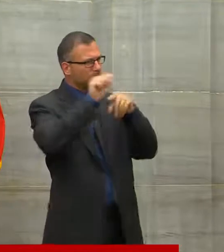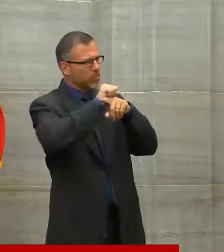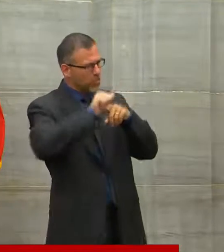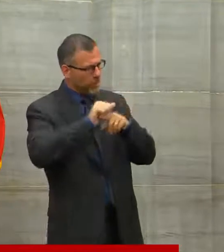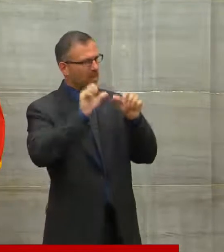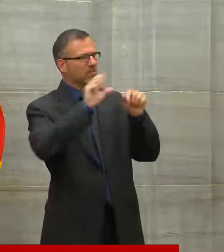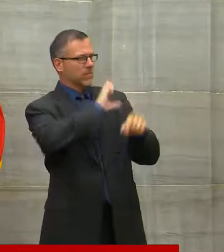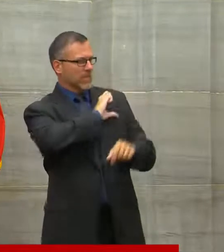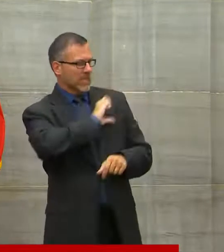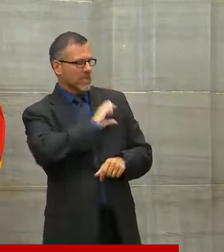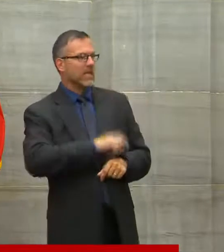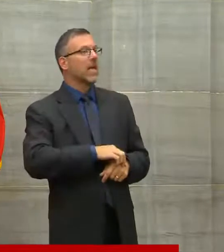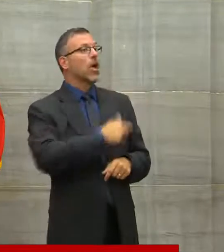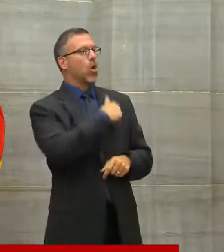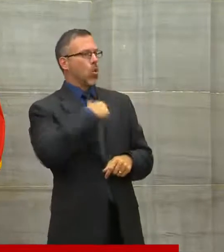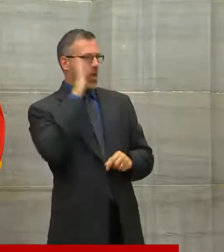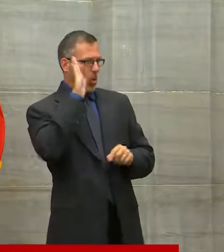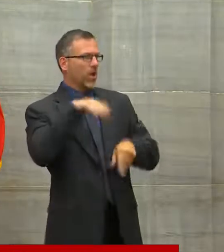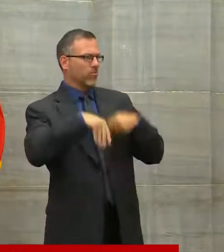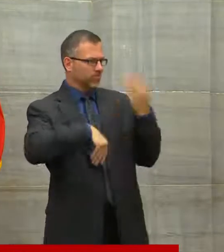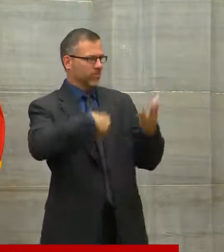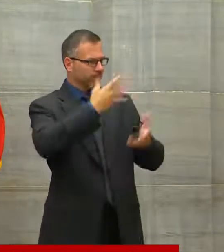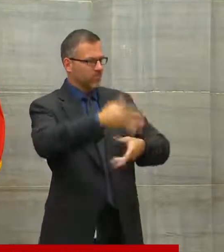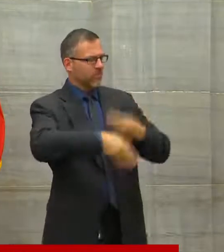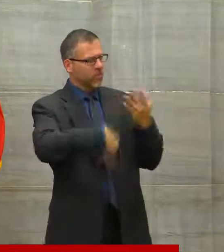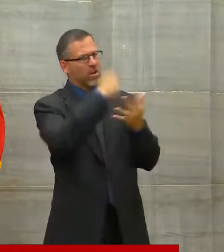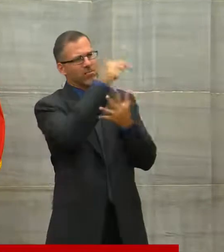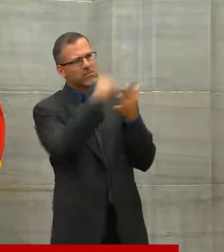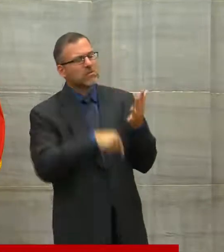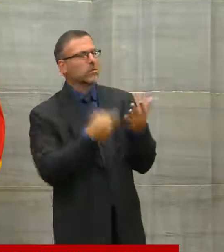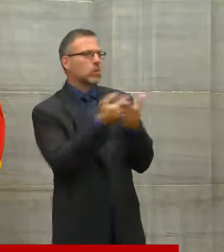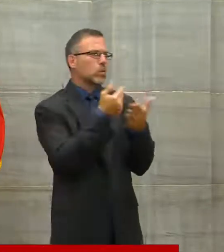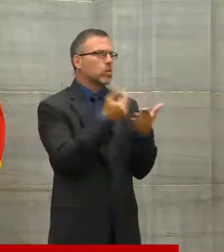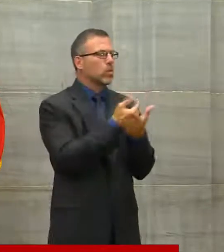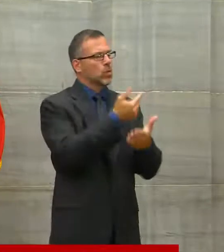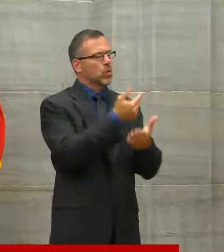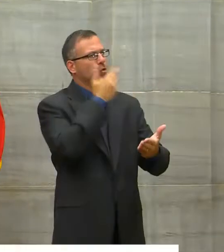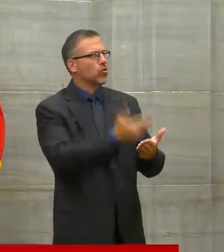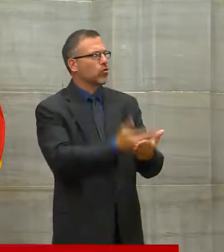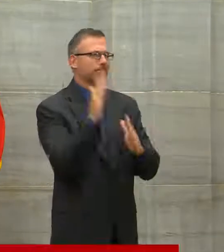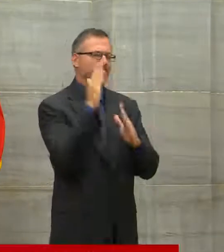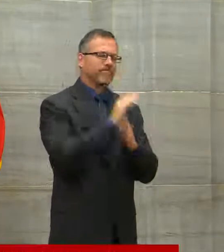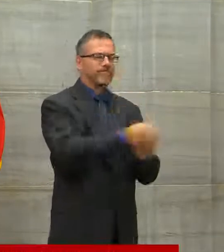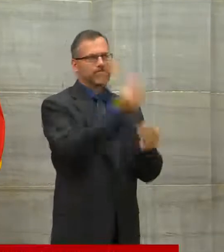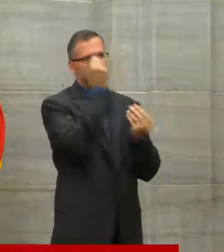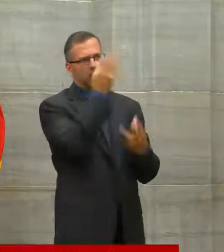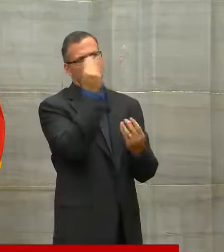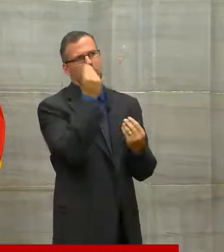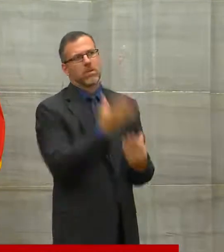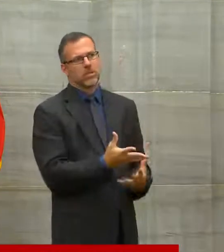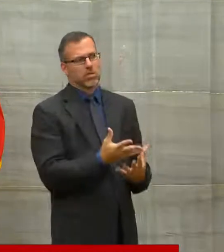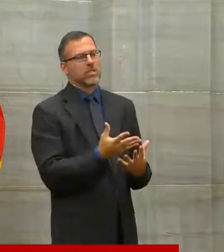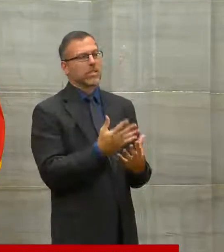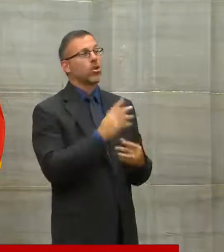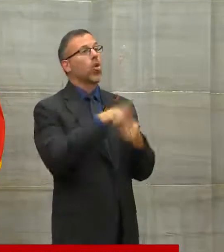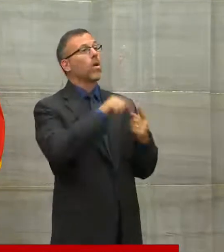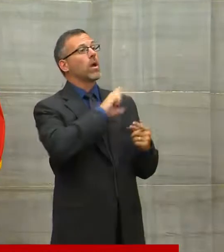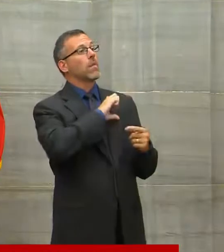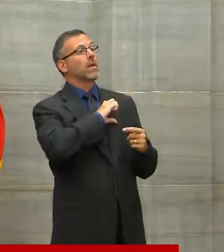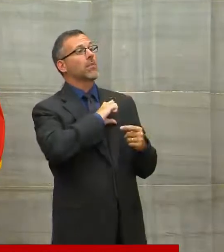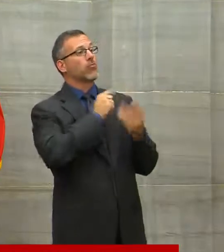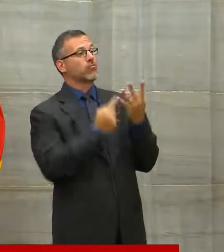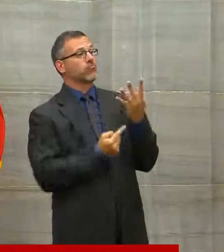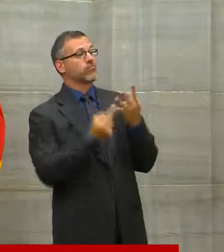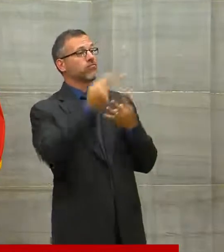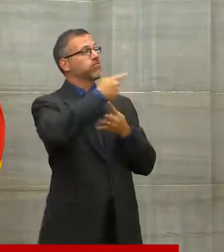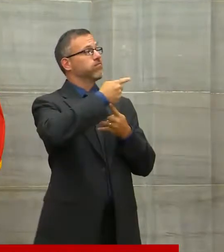information, and those academies get that time within the allotted time that they have during those academies. So we want to make sure